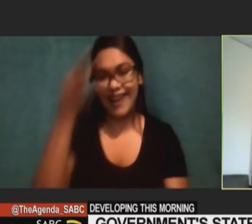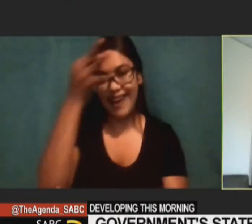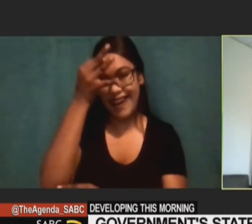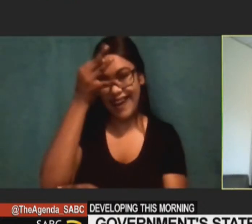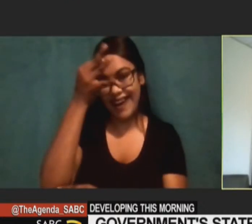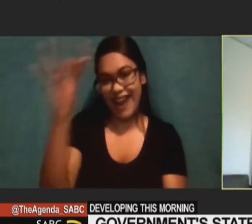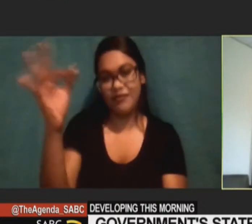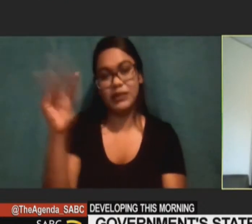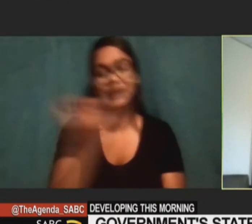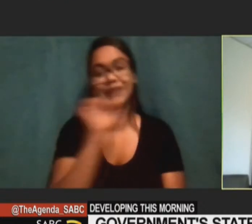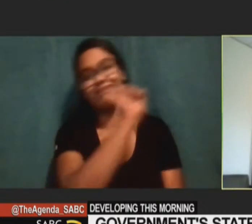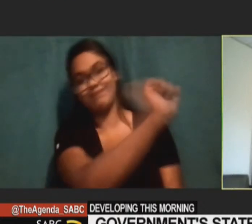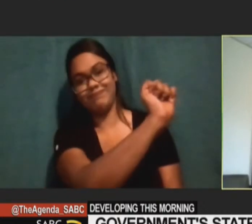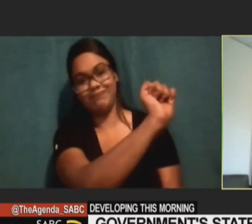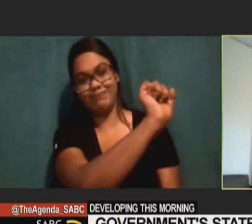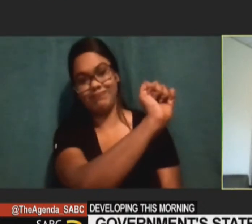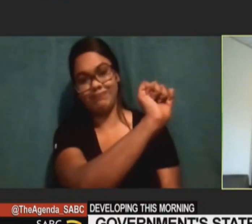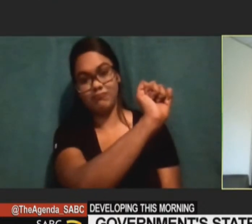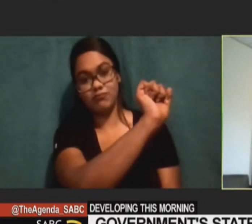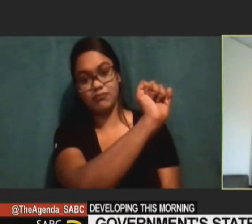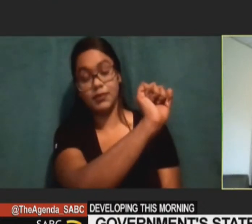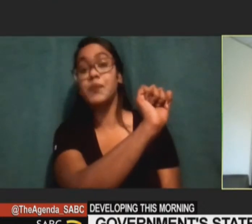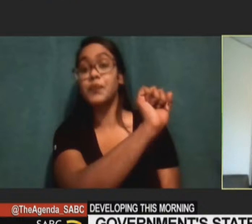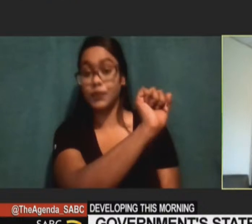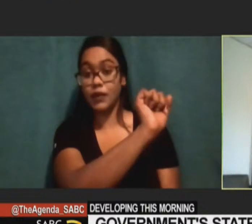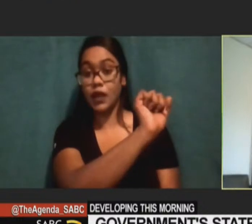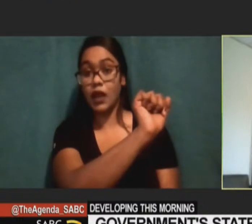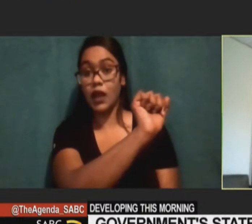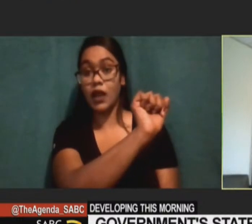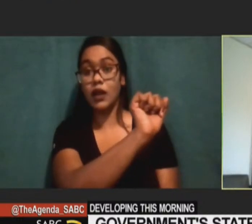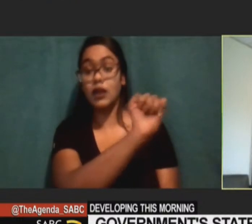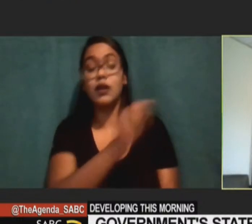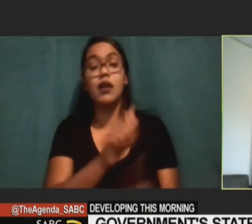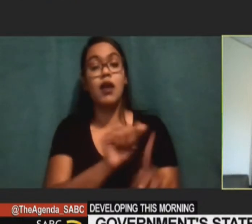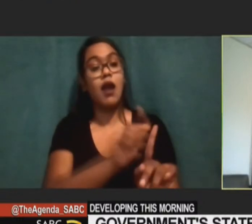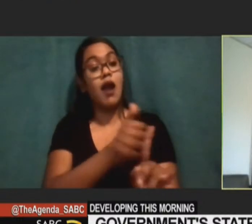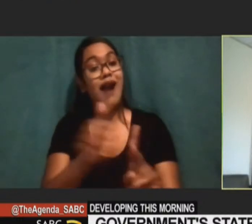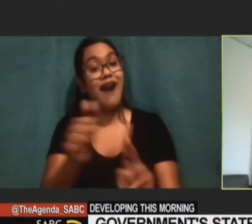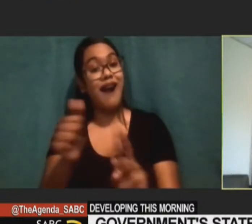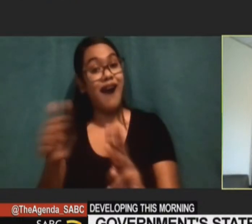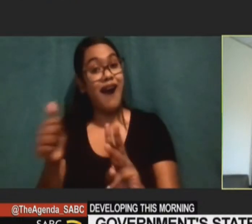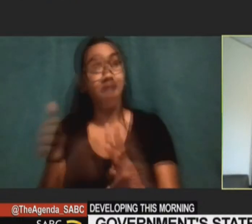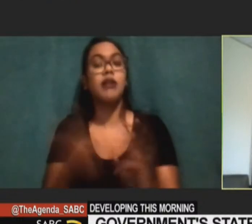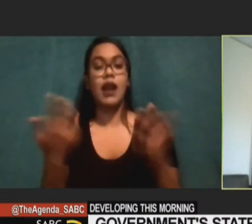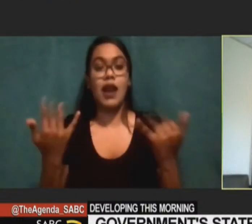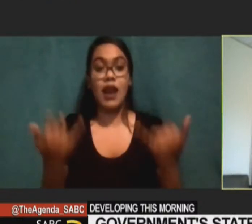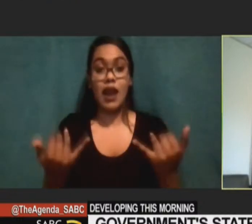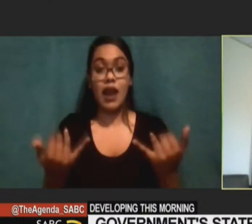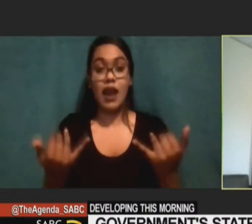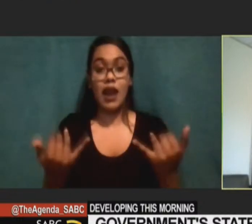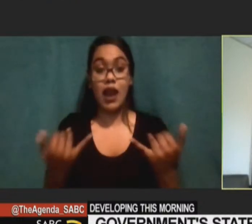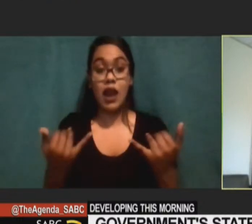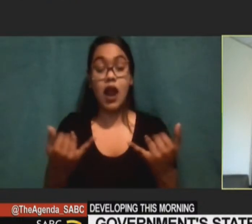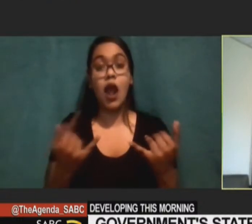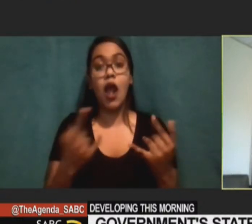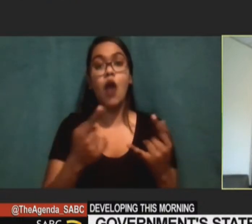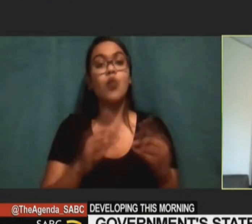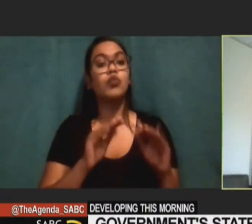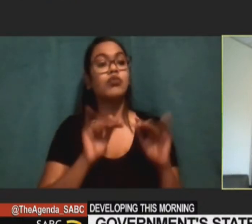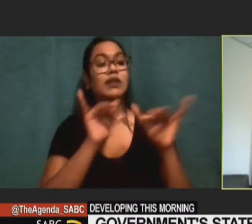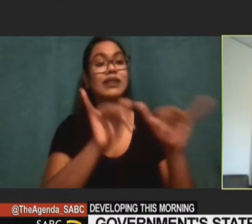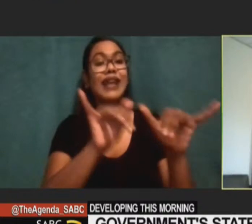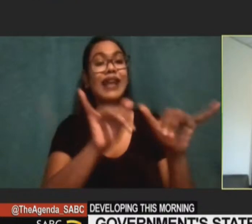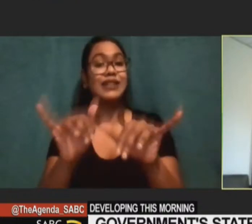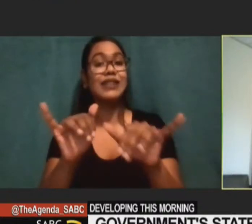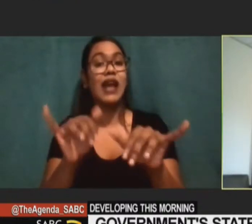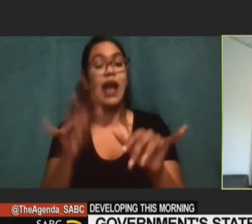Mauritius. Resident permit holders have been sent to facilities owned by